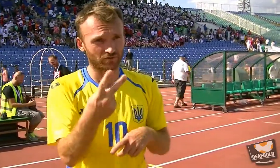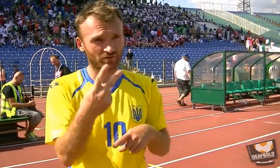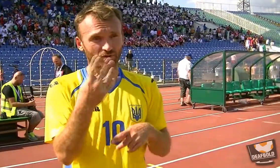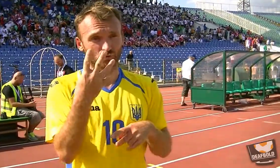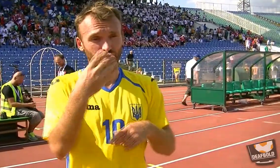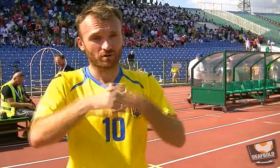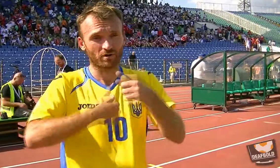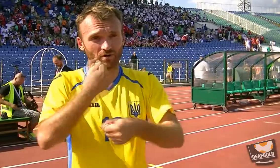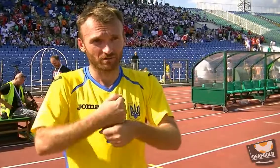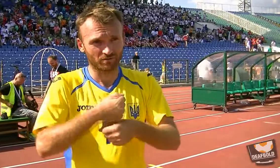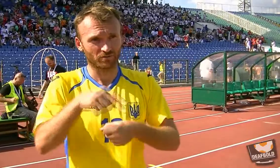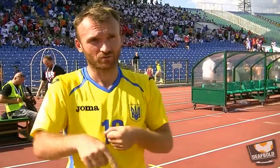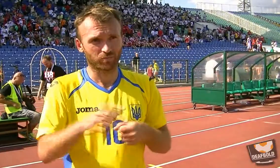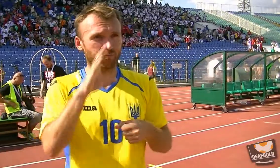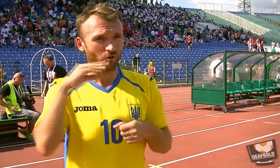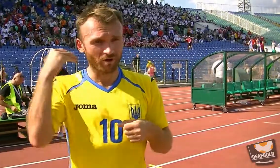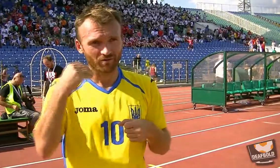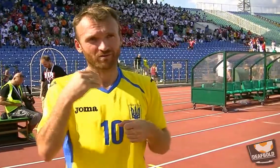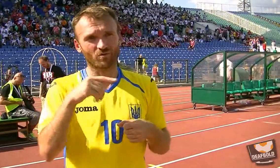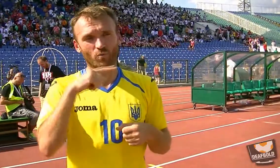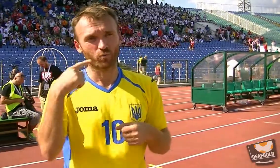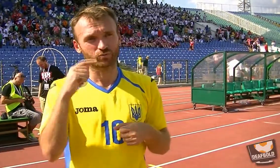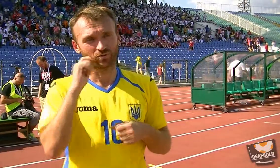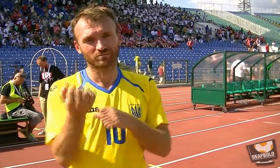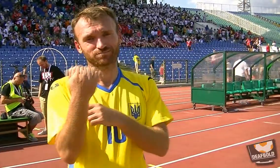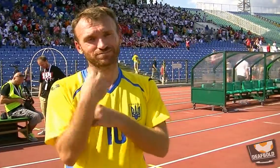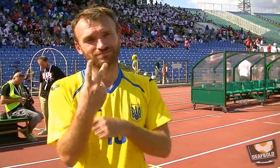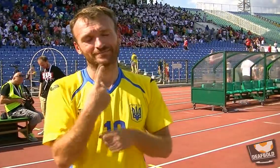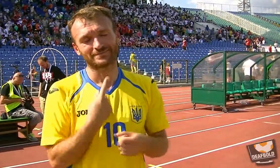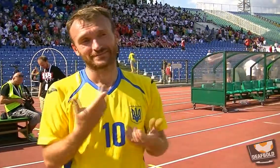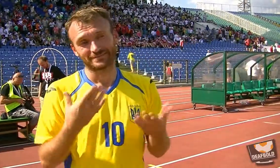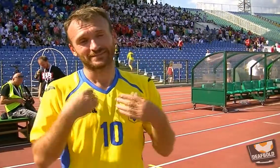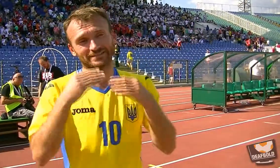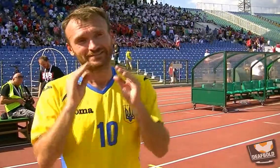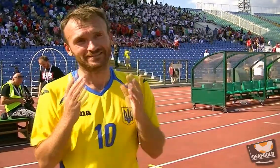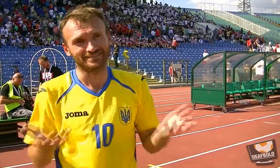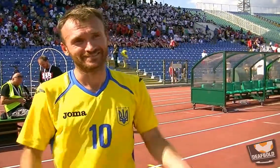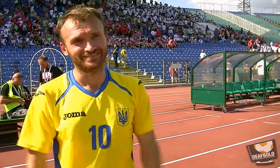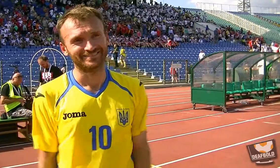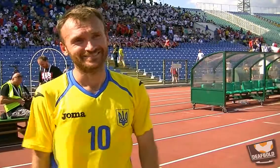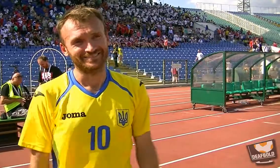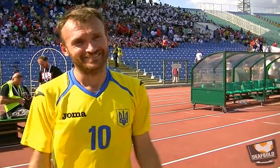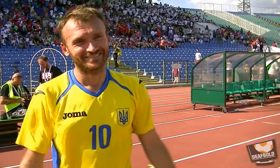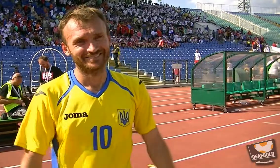Now, please, go over the park and at 7.30 in the area we expect you to pass.